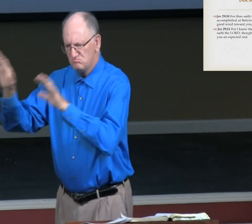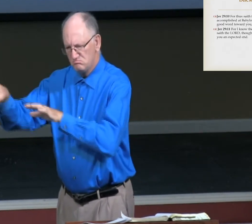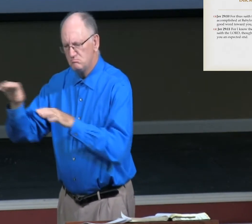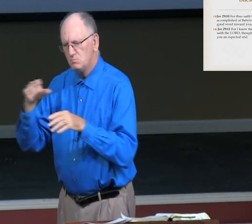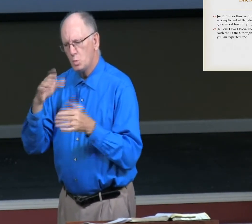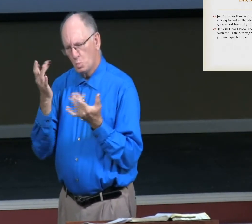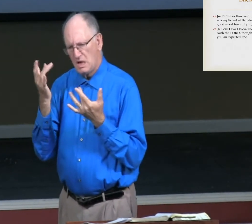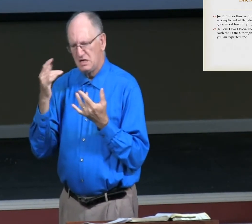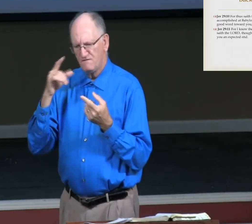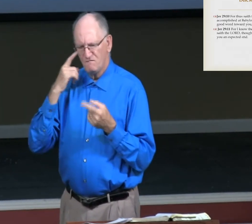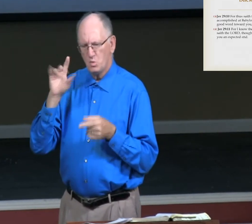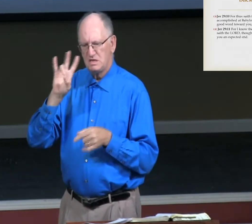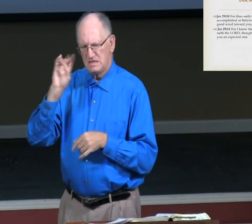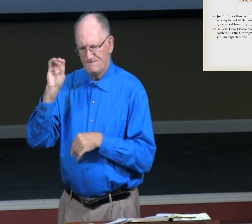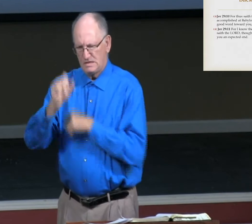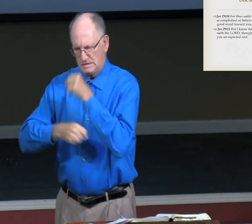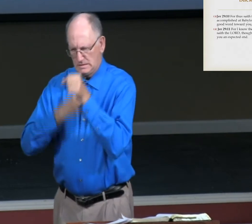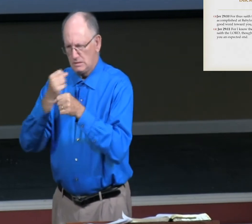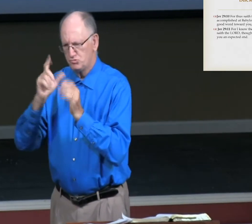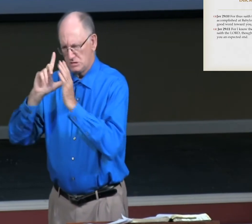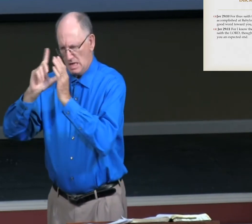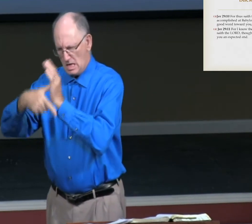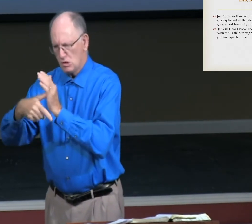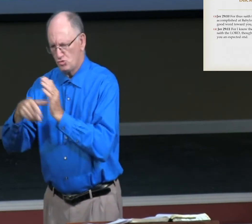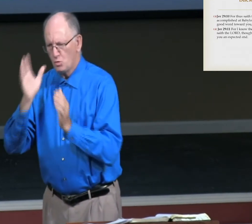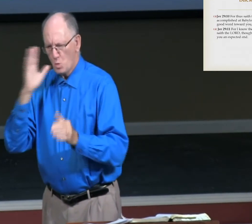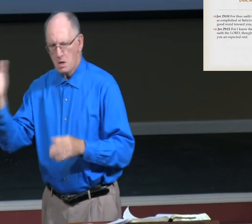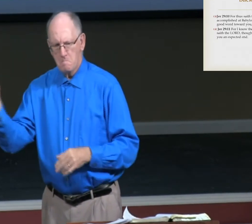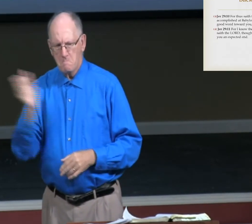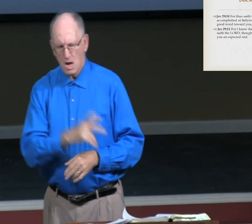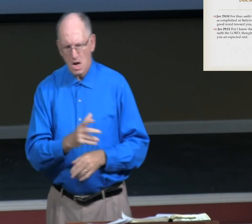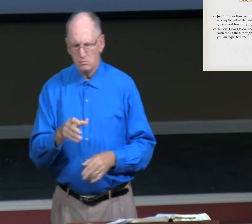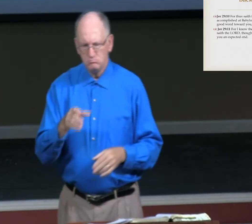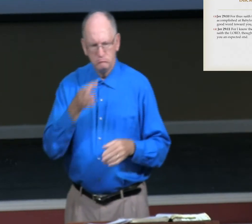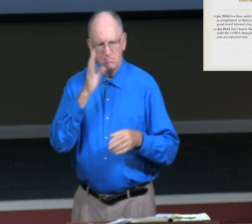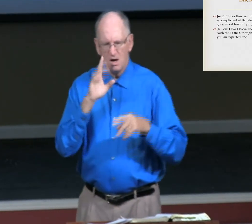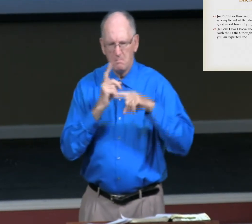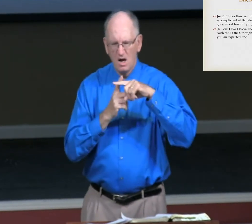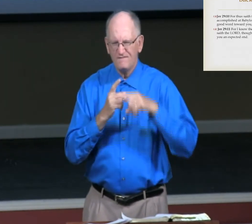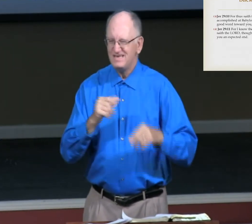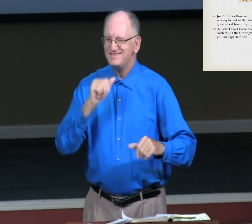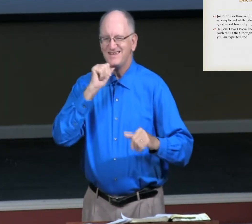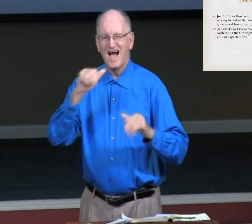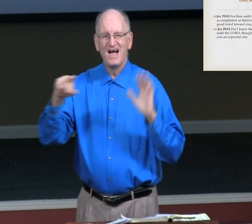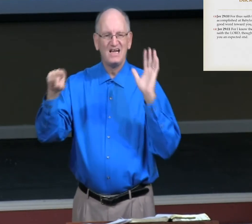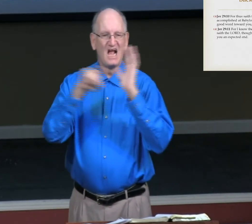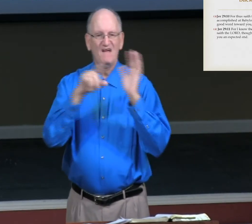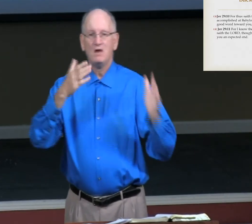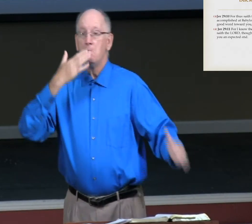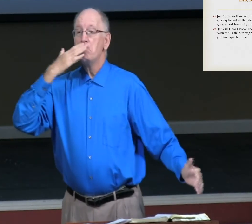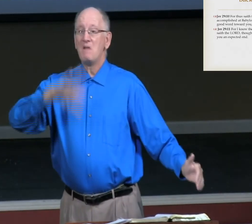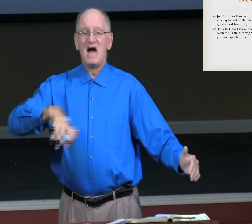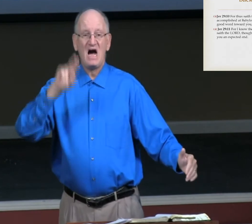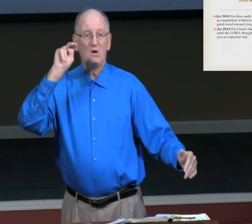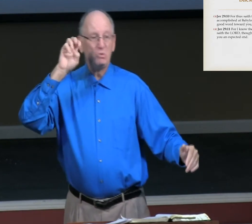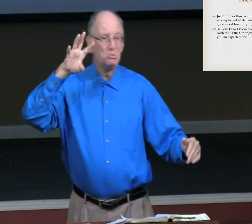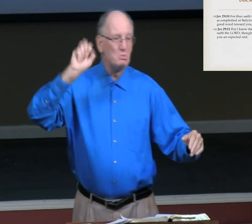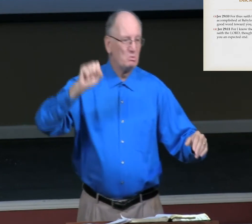You know, God's telling the Jews, it's okay, stay in Babylon. You'll be back later. Don't worry. Stay positive. And it's not a negative